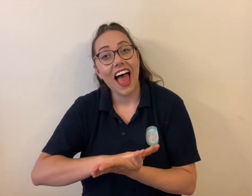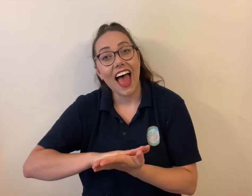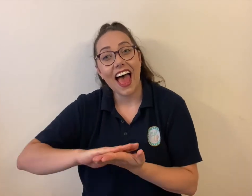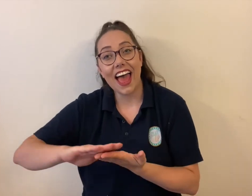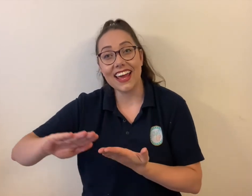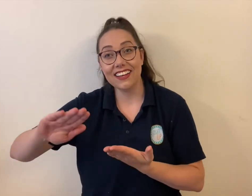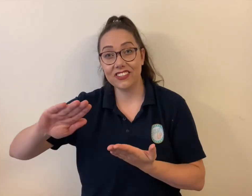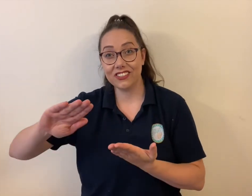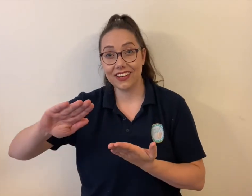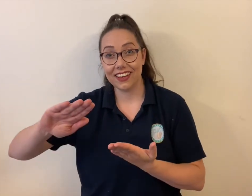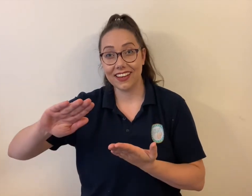H,